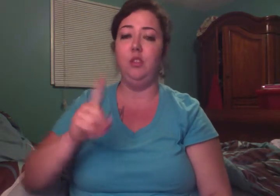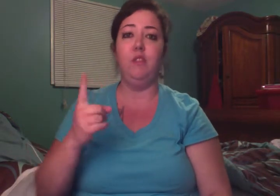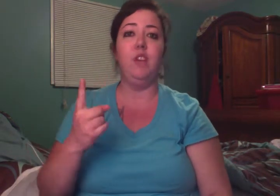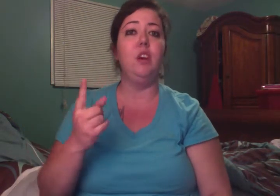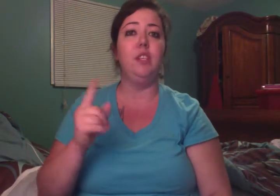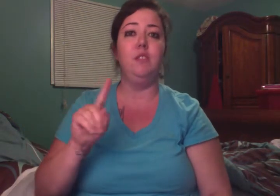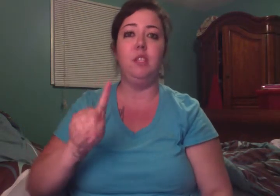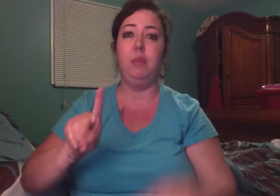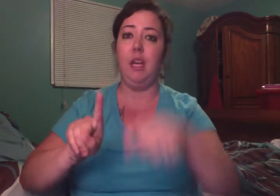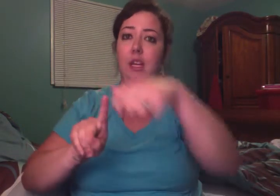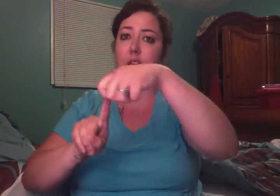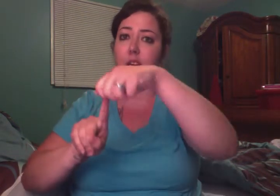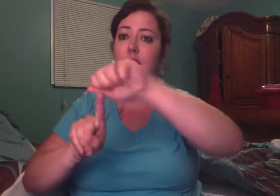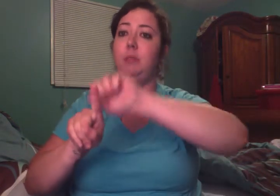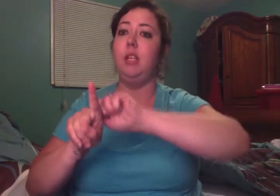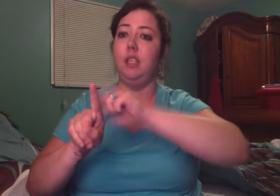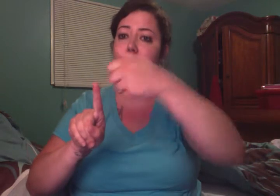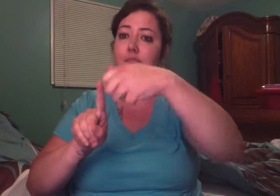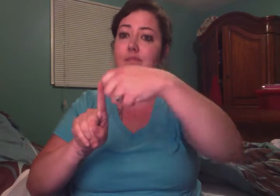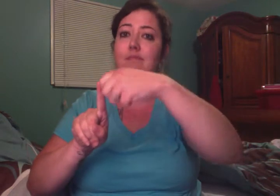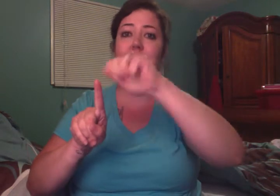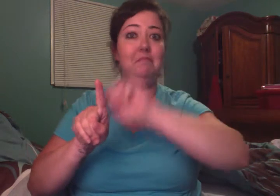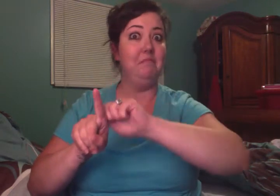finger as if it's a banana and you peel it.